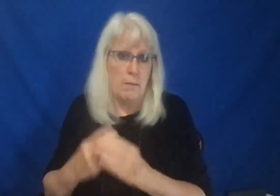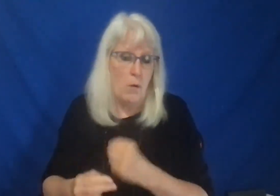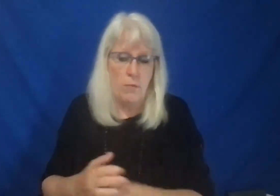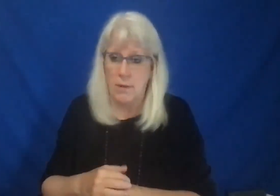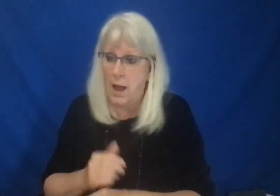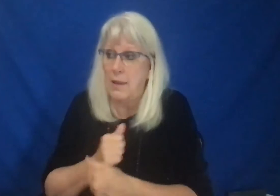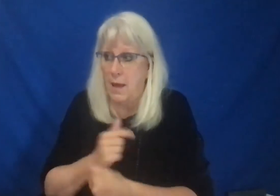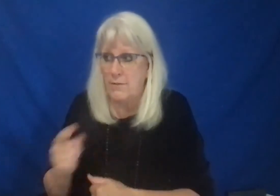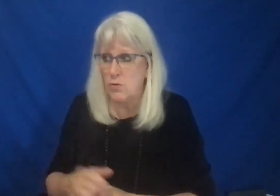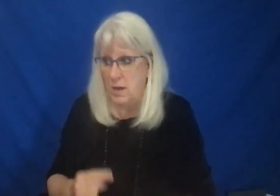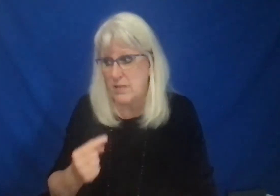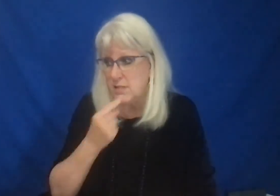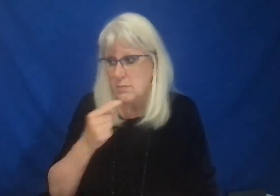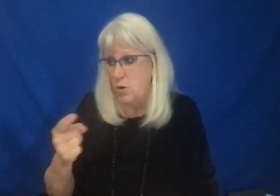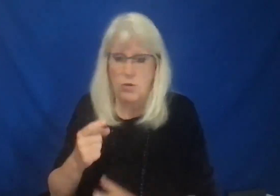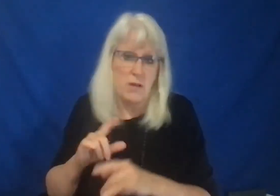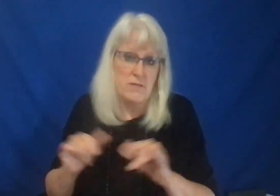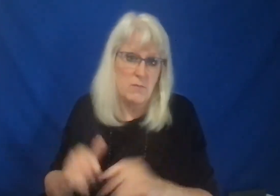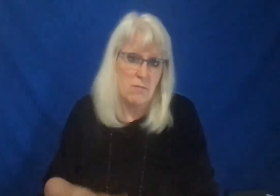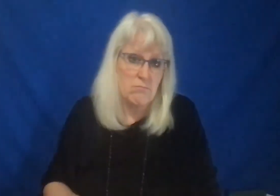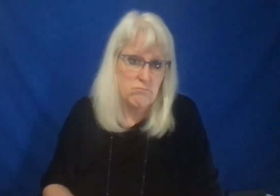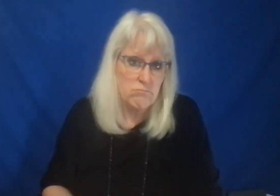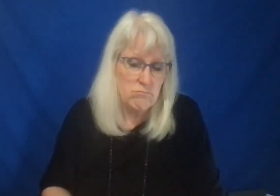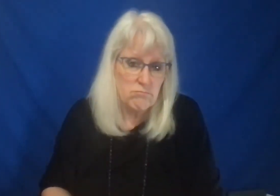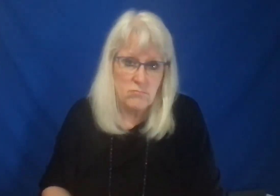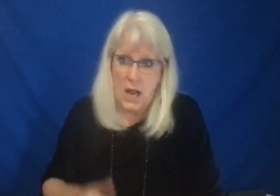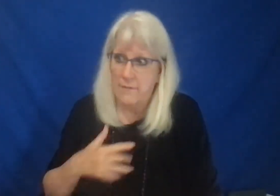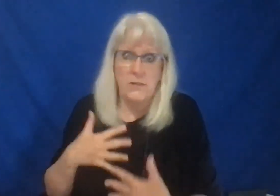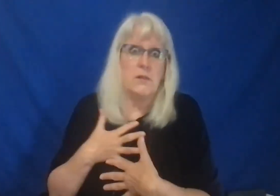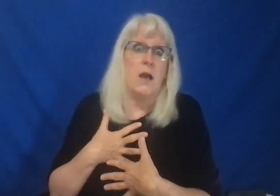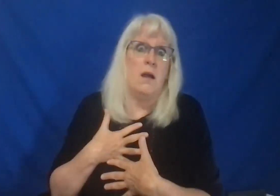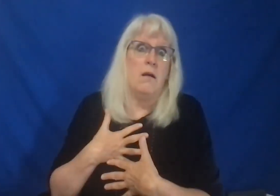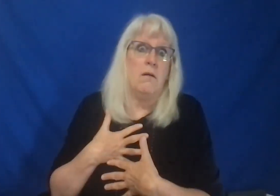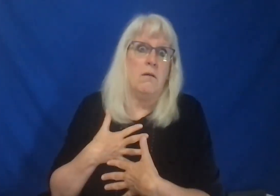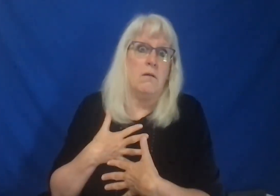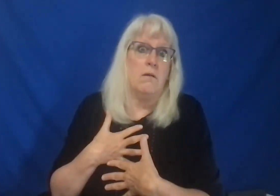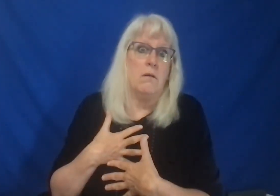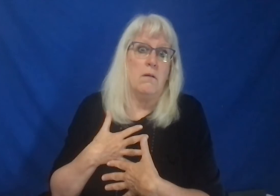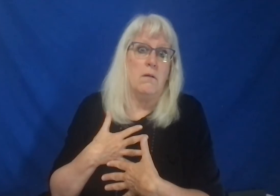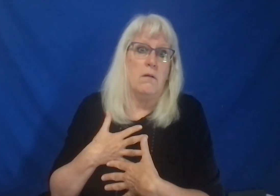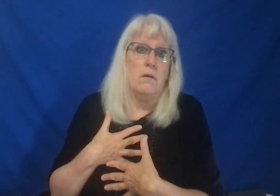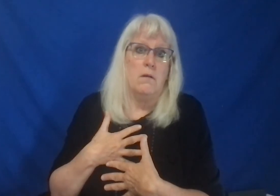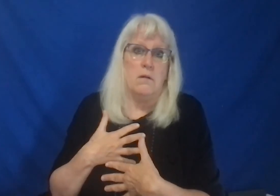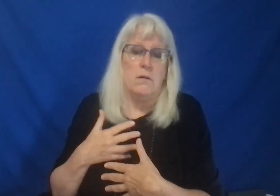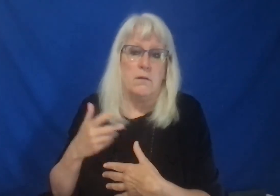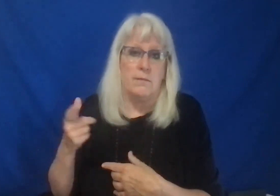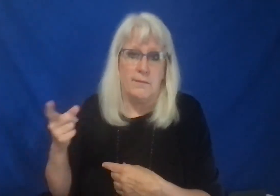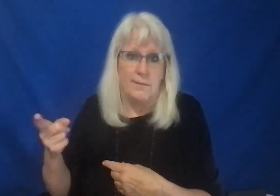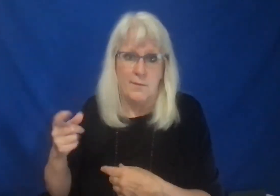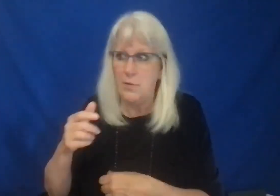be disappointed at the same time. I can be scared to death to be sometimes in this constellation with my husband's daughter and the mom, and